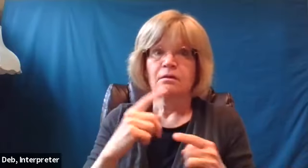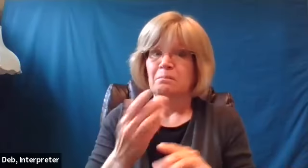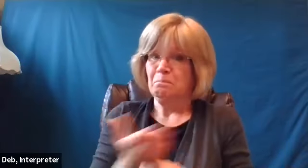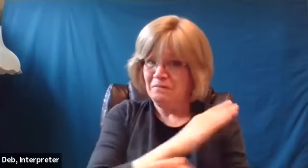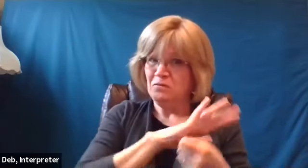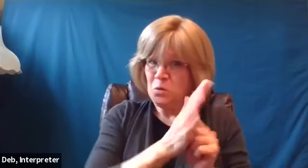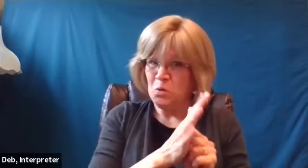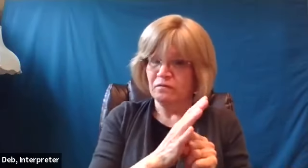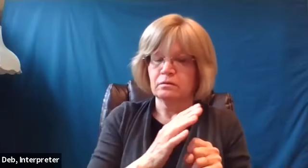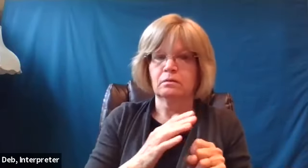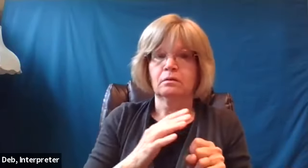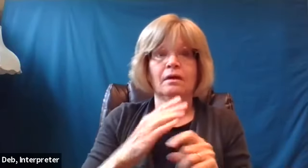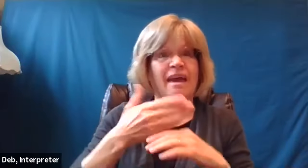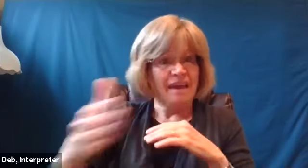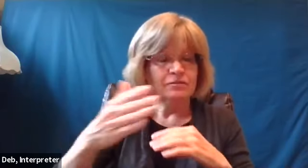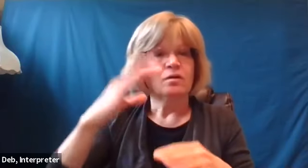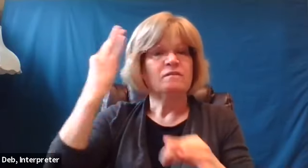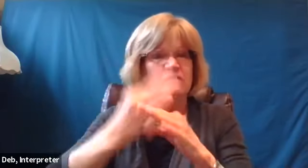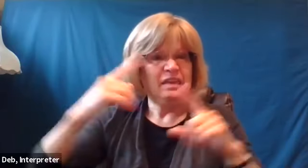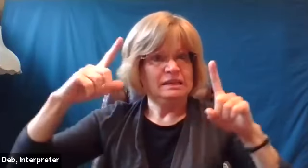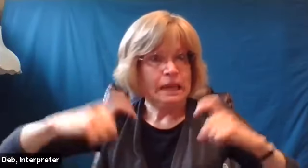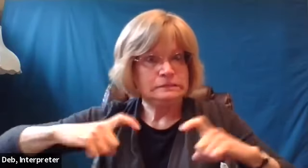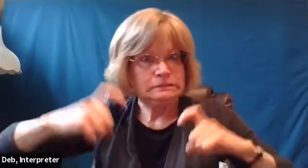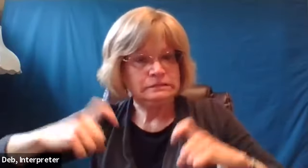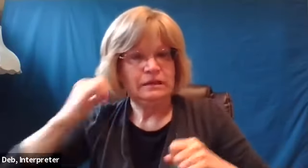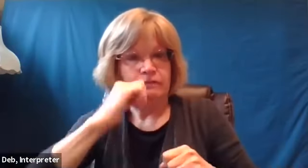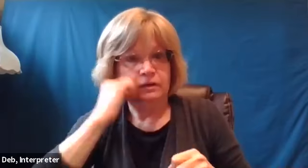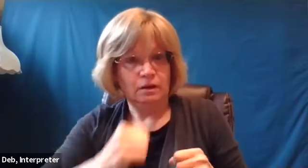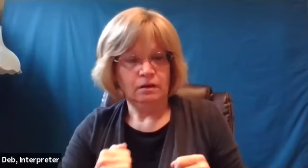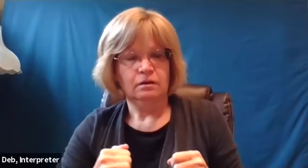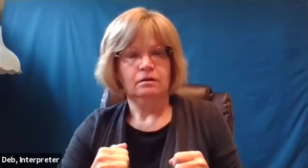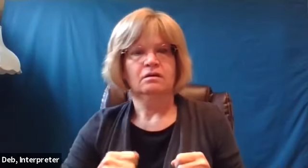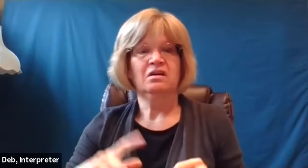faith wasn't tested daily. As discouraging news came